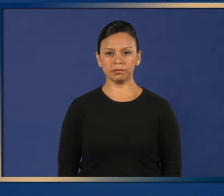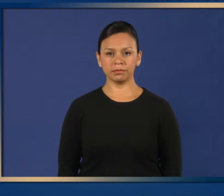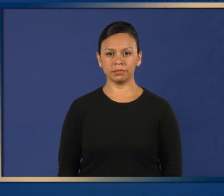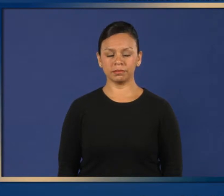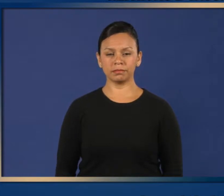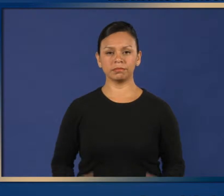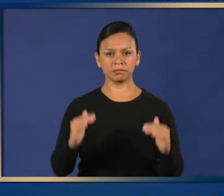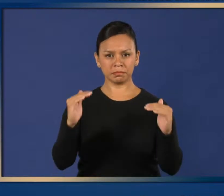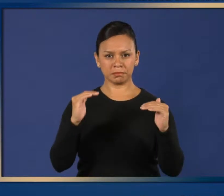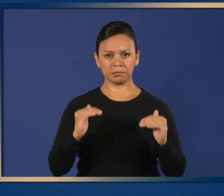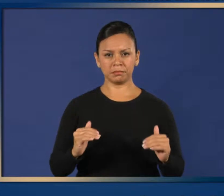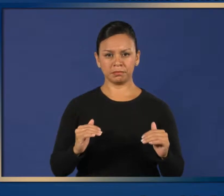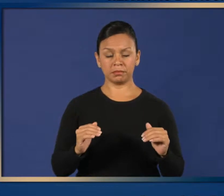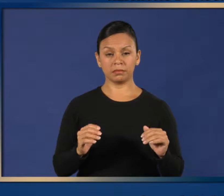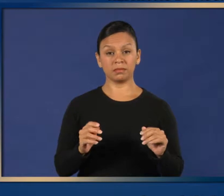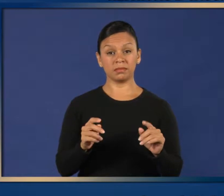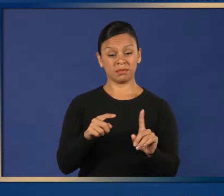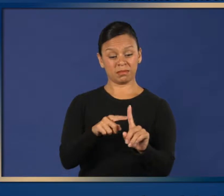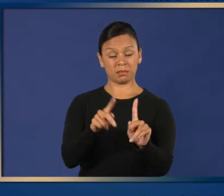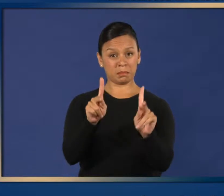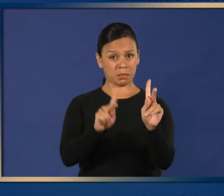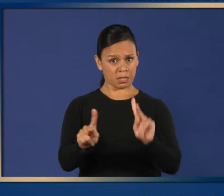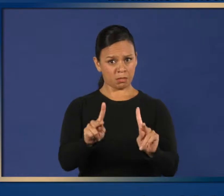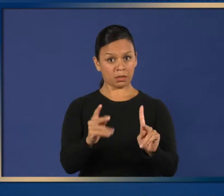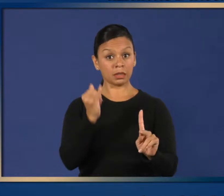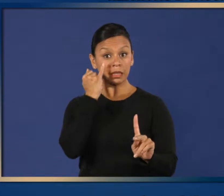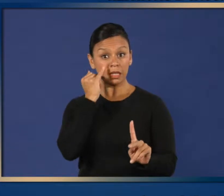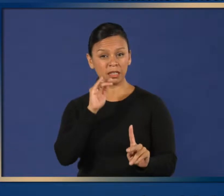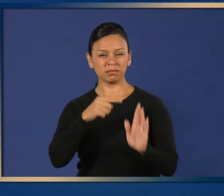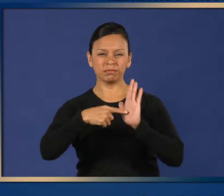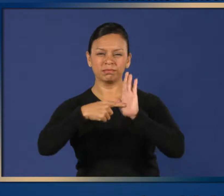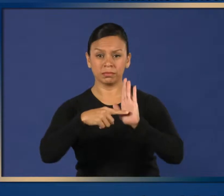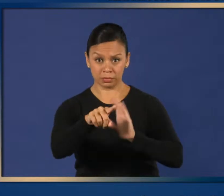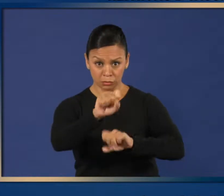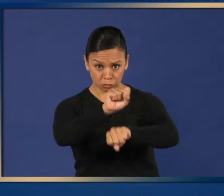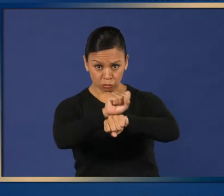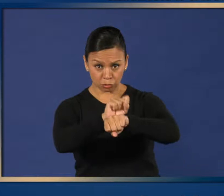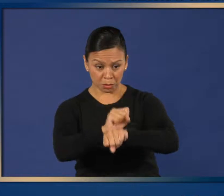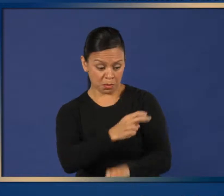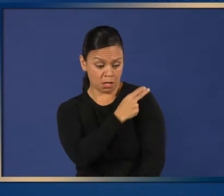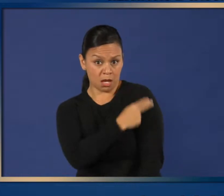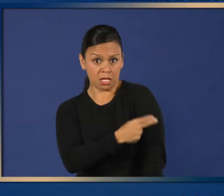people with jobs that expose them to human blood,